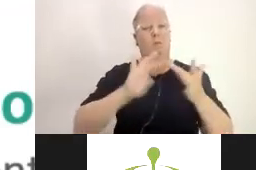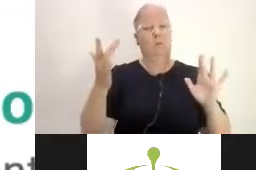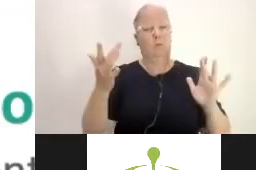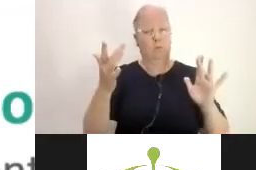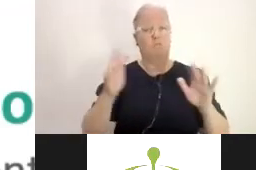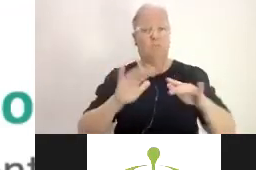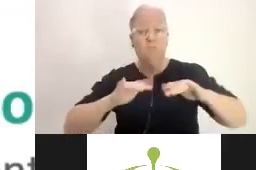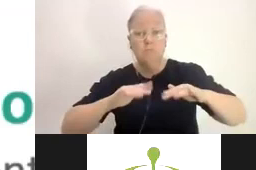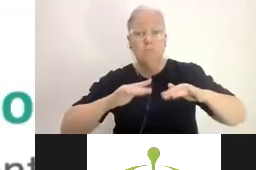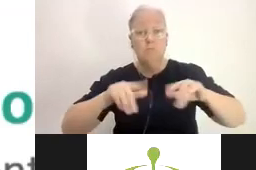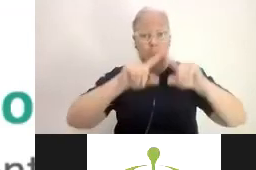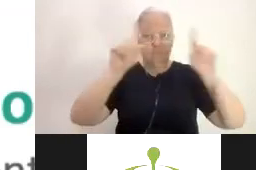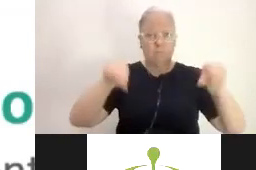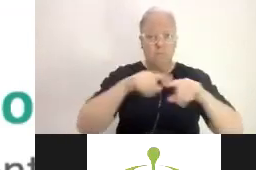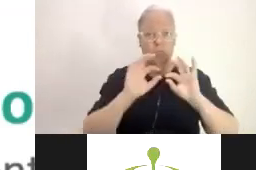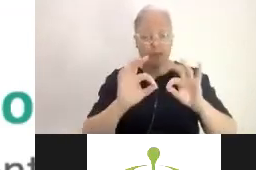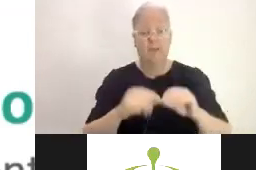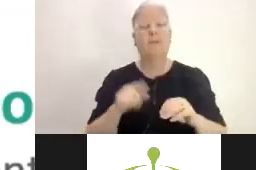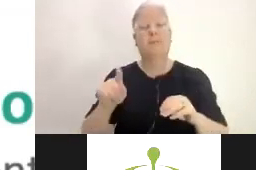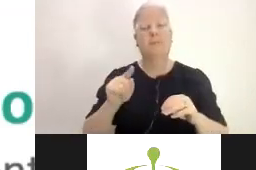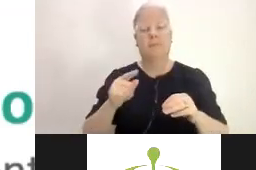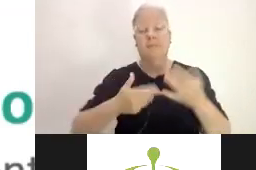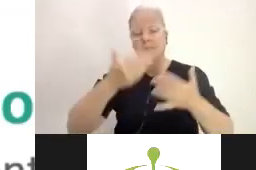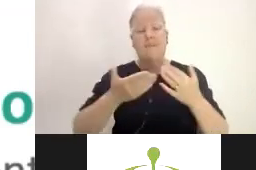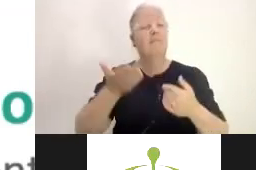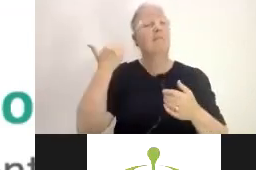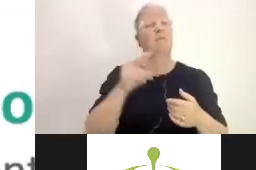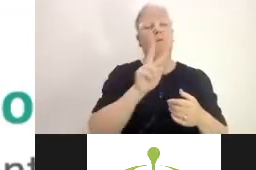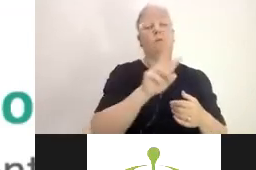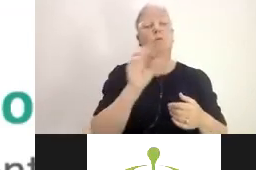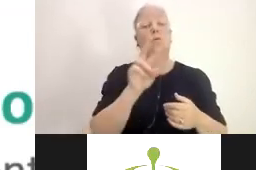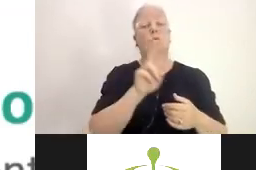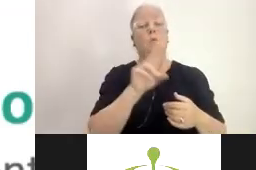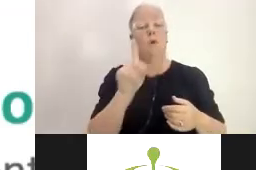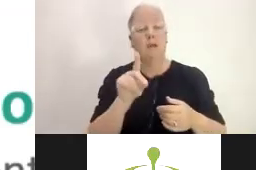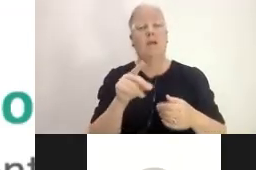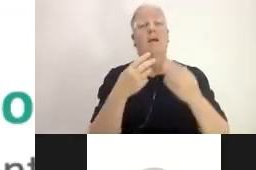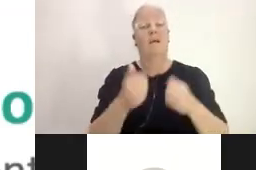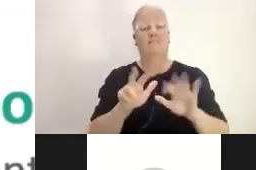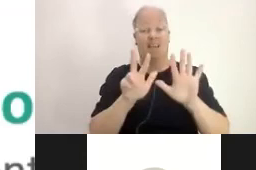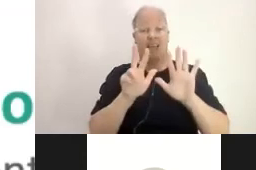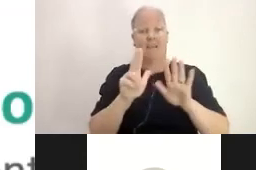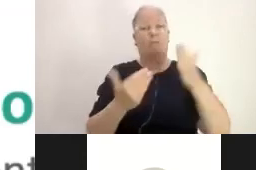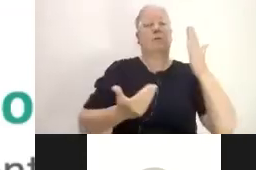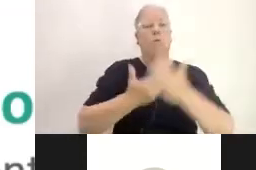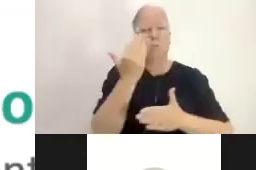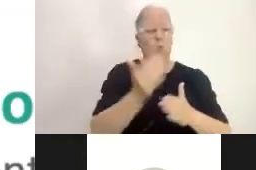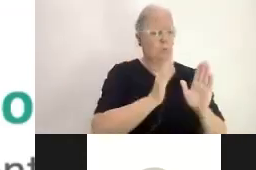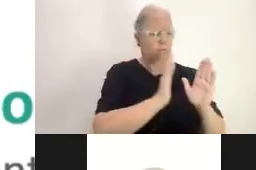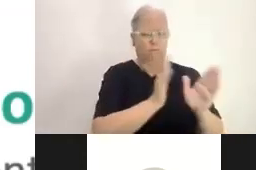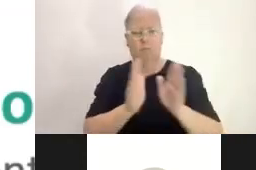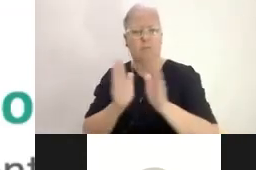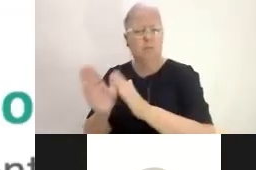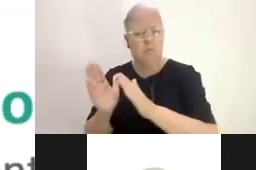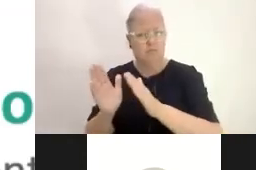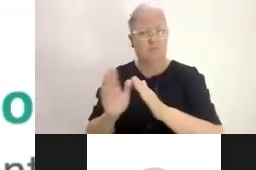So this is the data from 2021, where there are 8 new interactive dashboards on UHC. You can